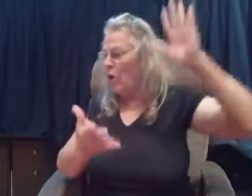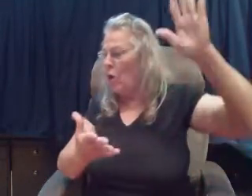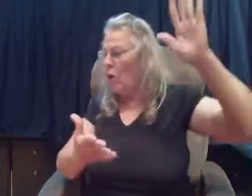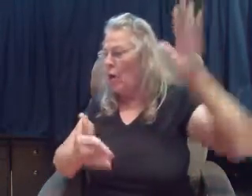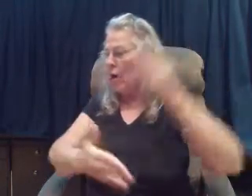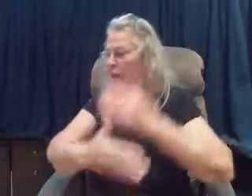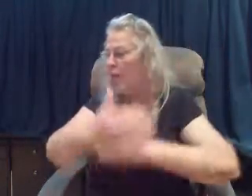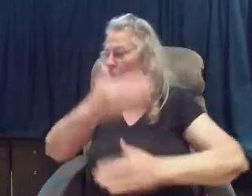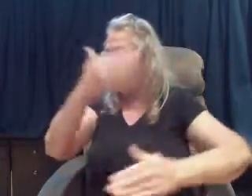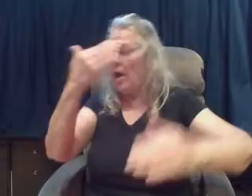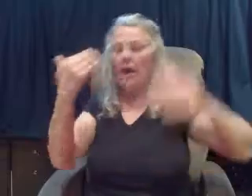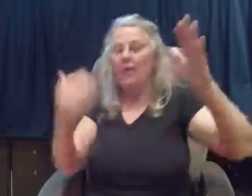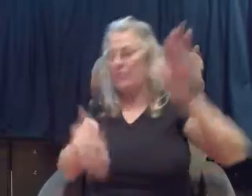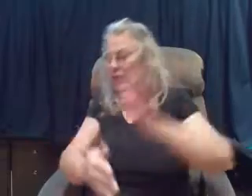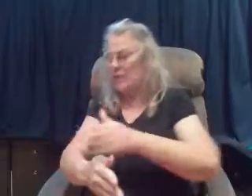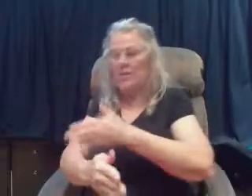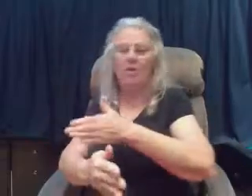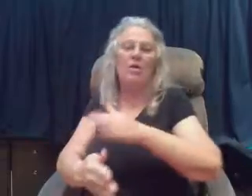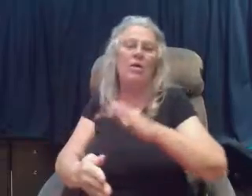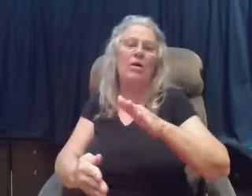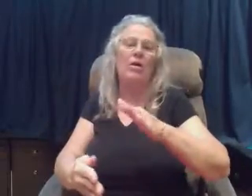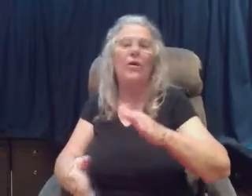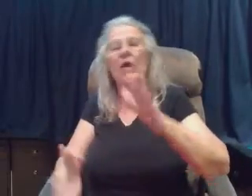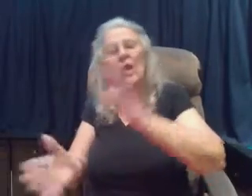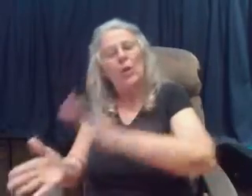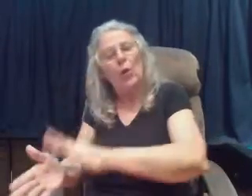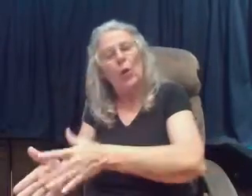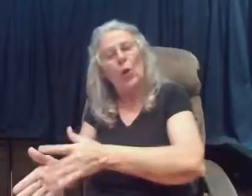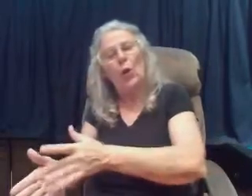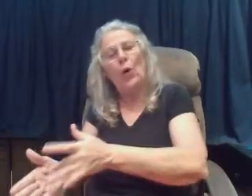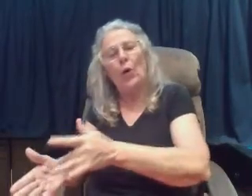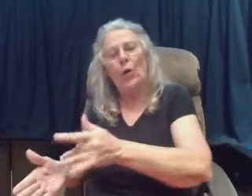your heavenly song?